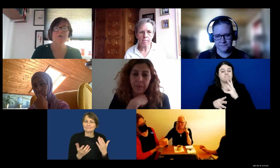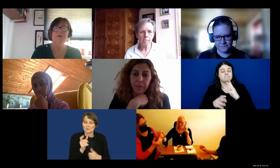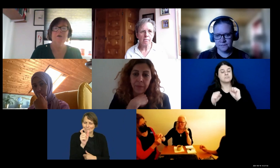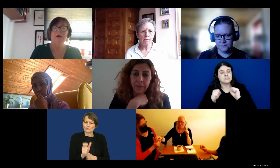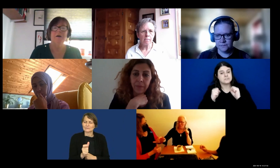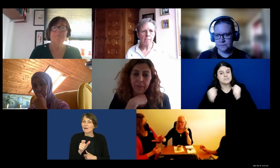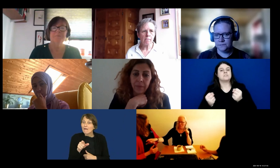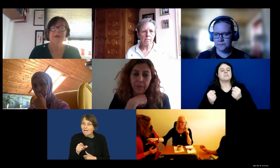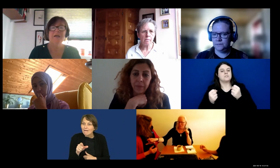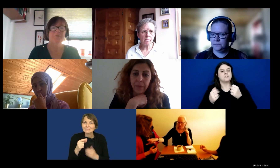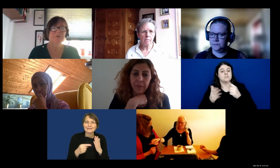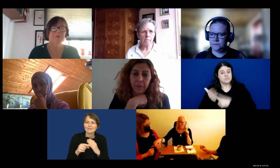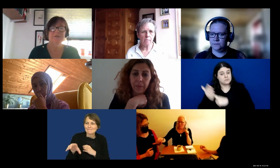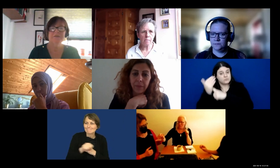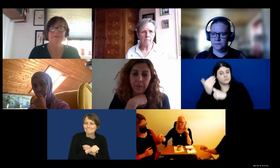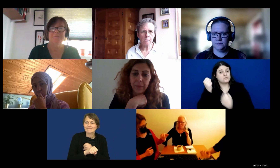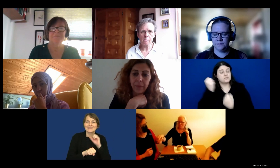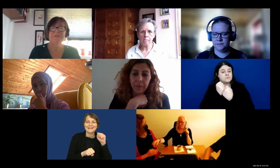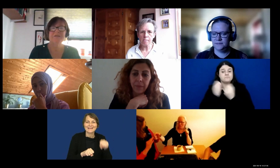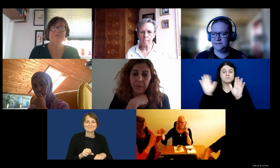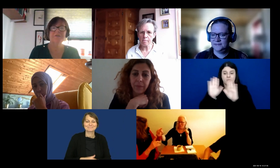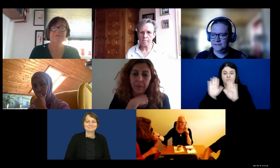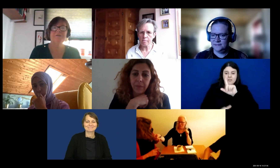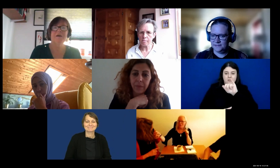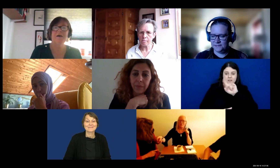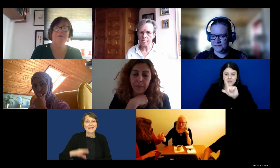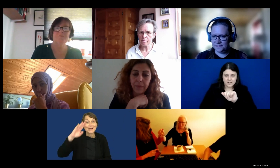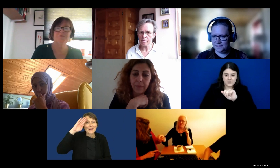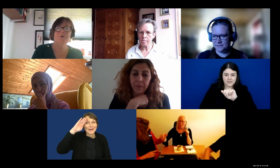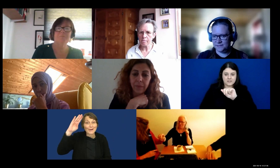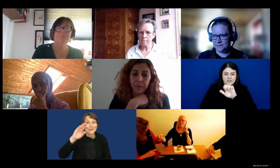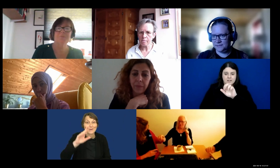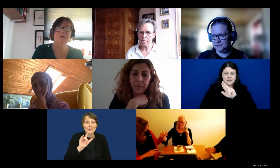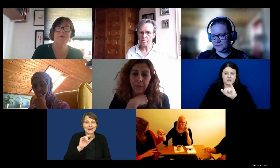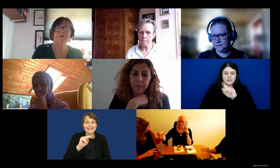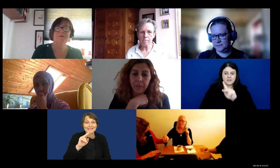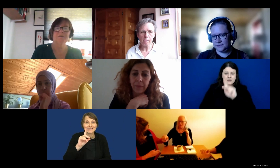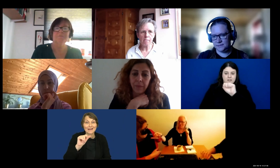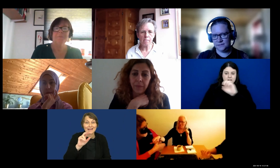technology. Hello, Linda Eriksson from